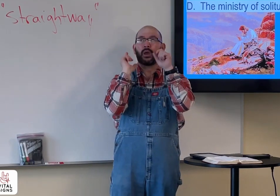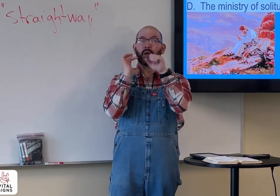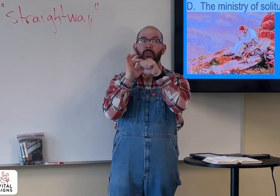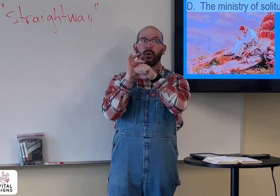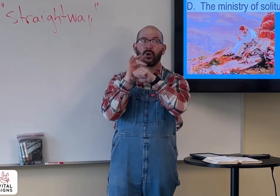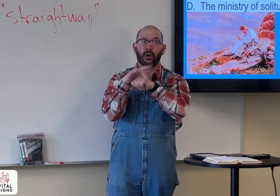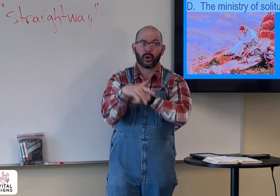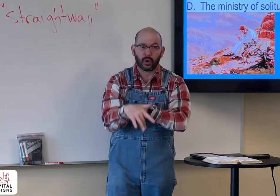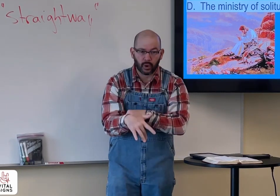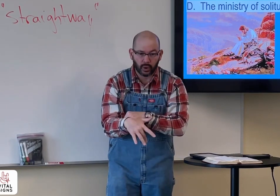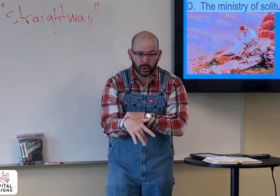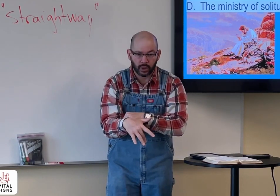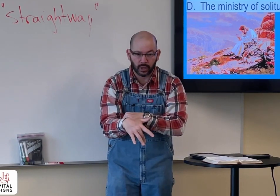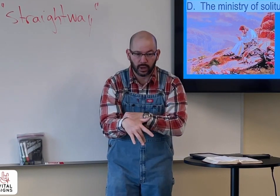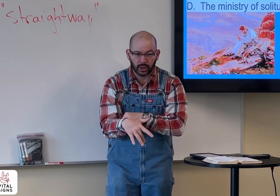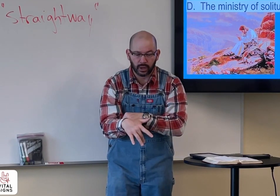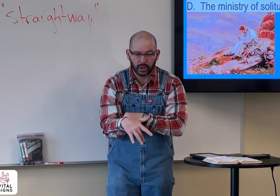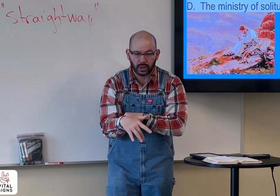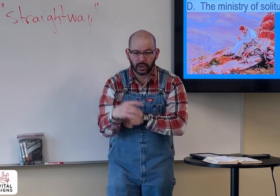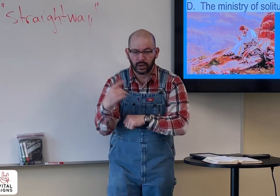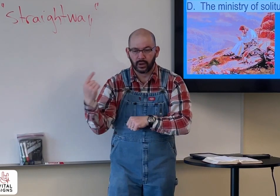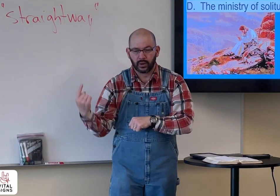he wakes up early